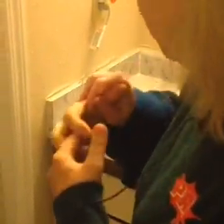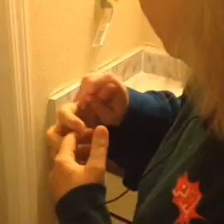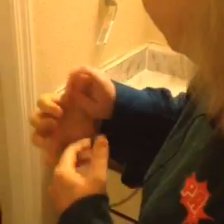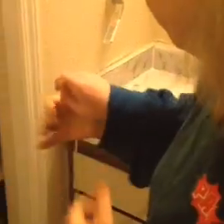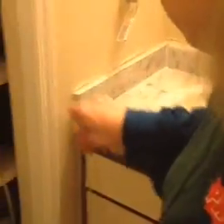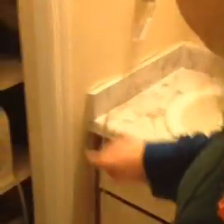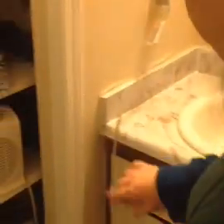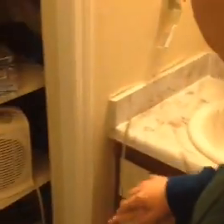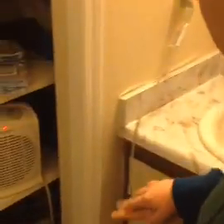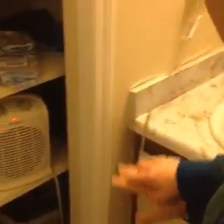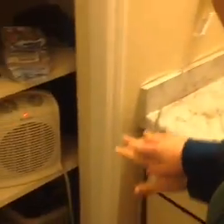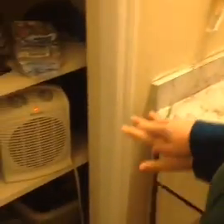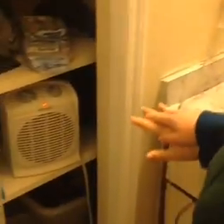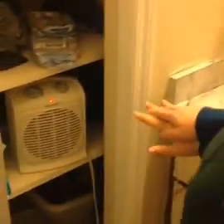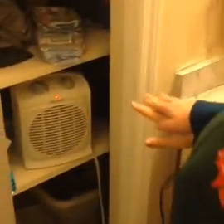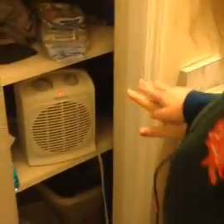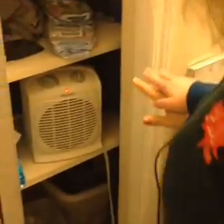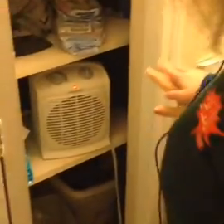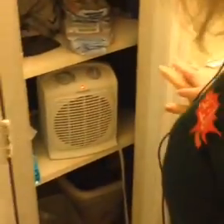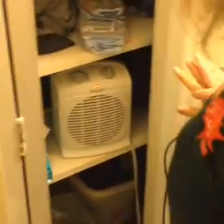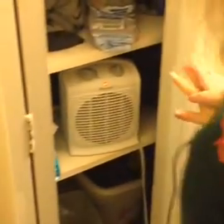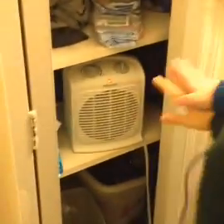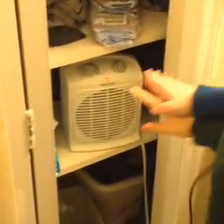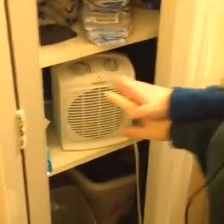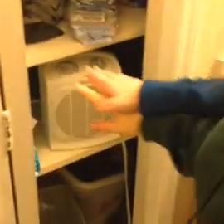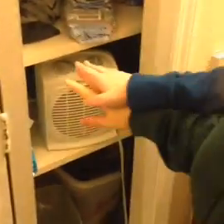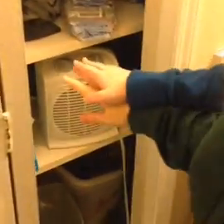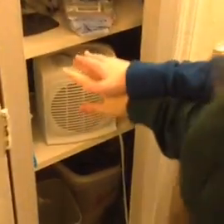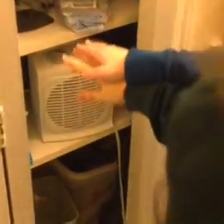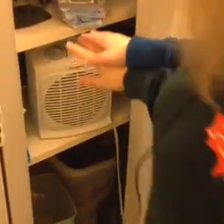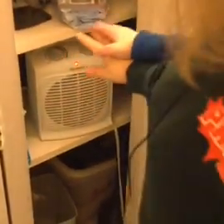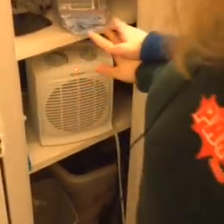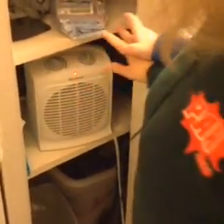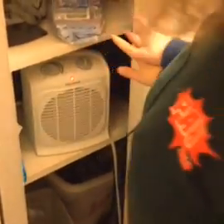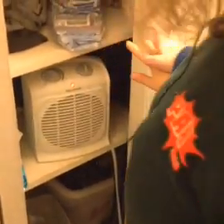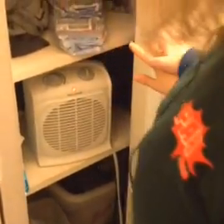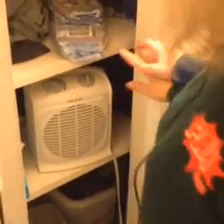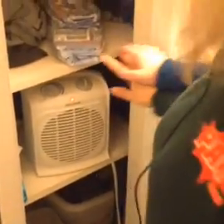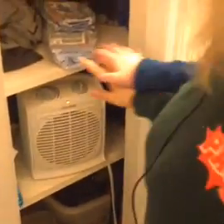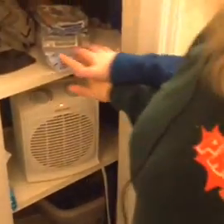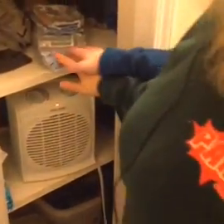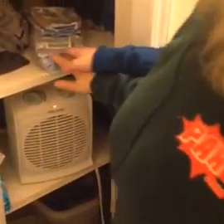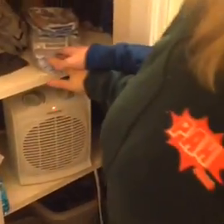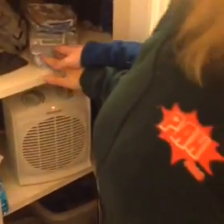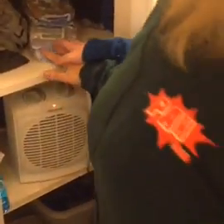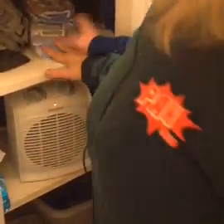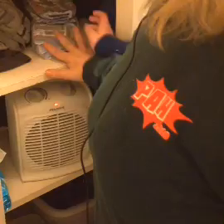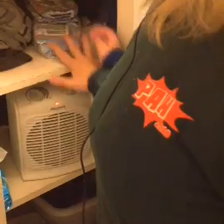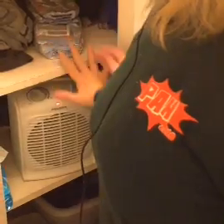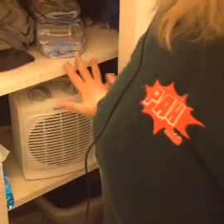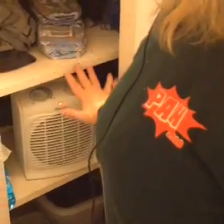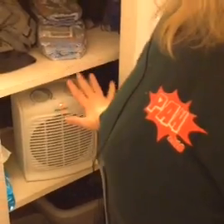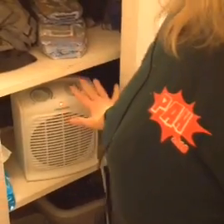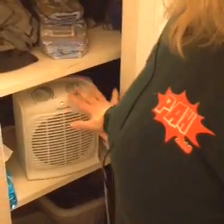machine. And I reach forward with his hands on top of mine, and I kind of get the lay of the land